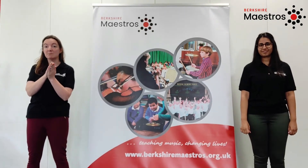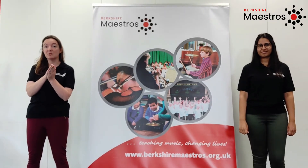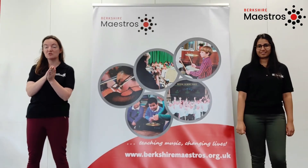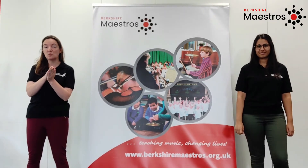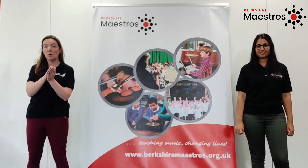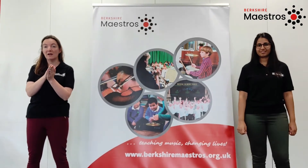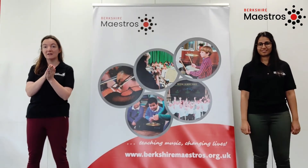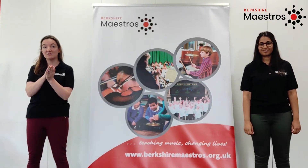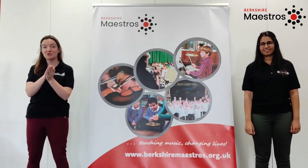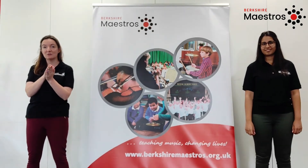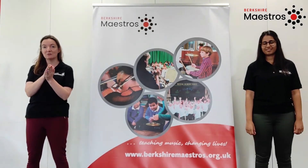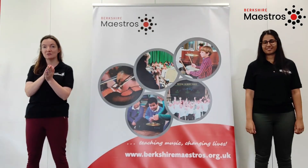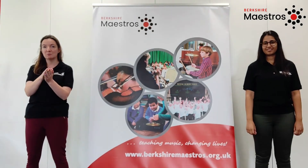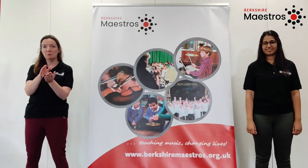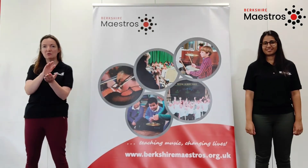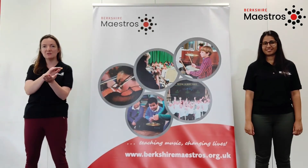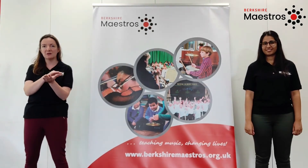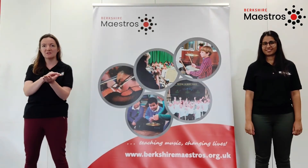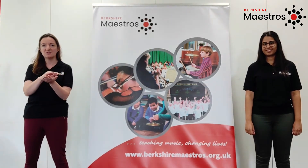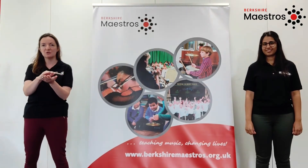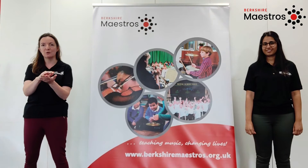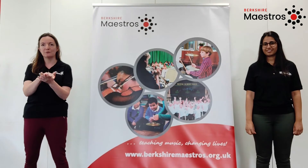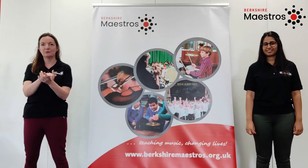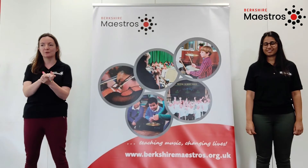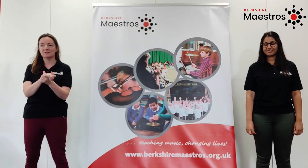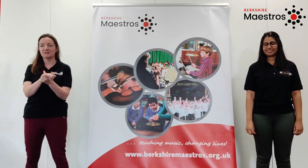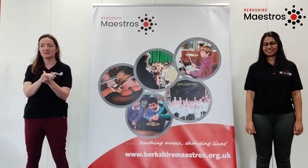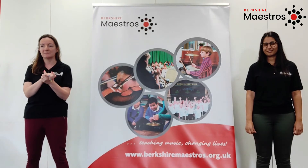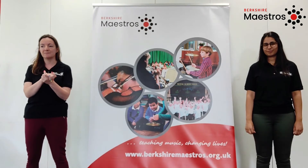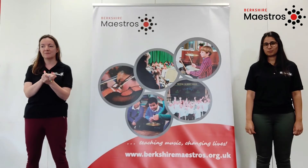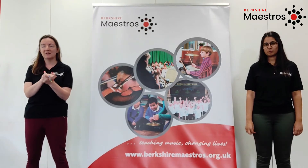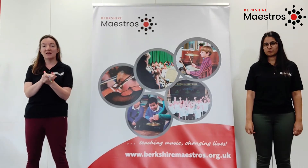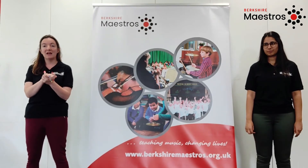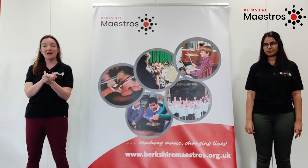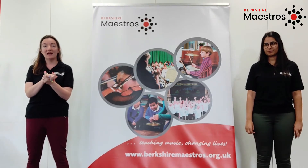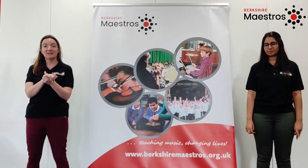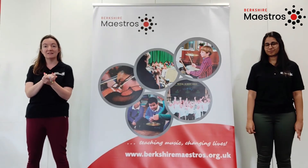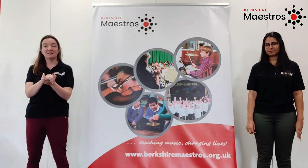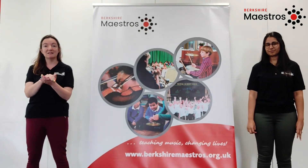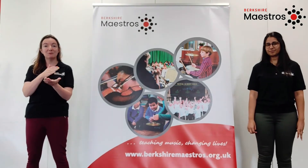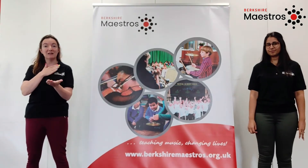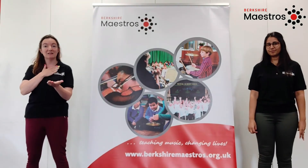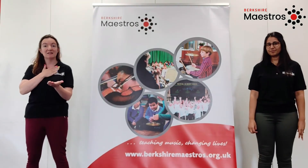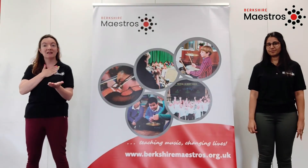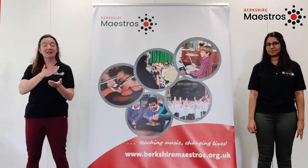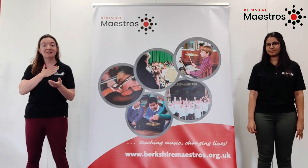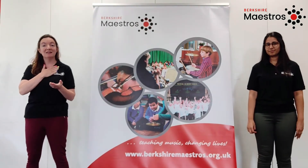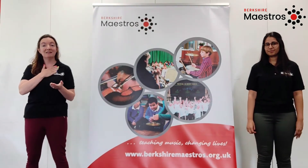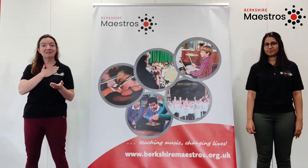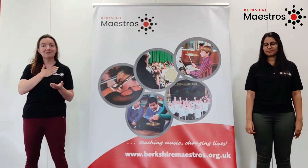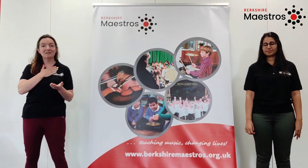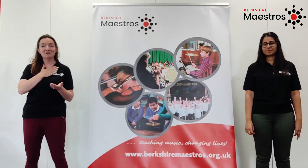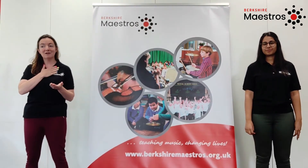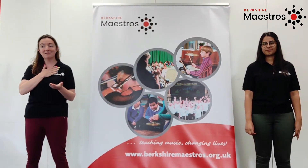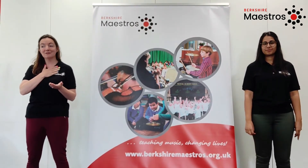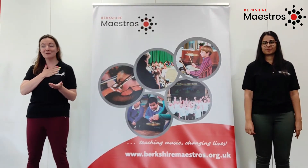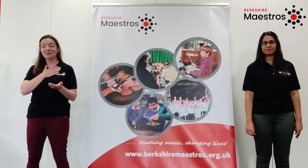but quiet jungle. So we were using our soft voices. And it went, in the jungle,